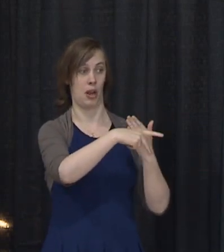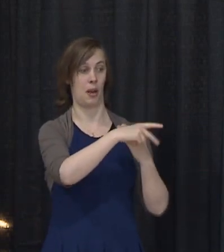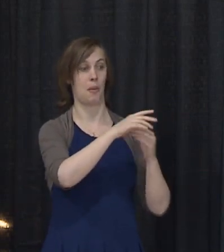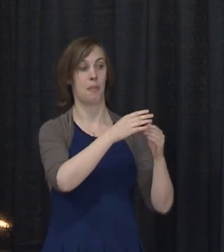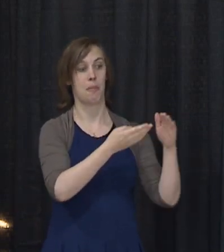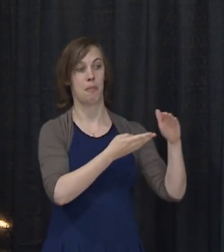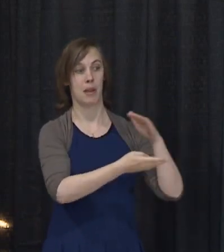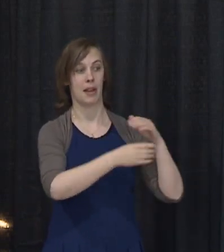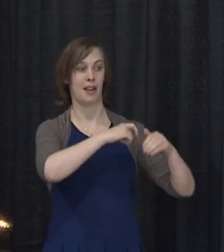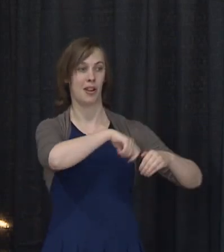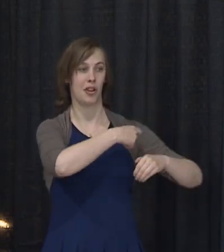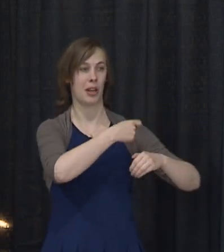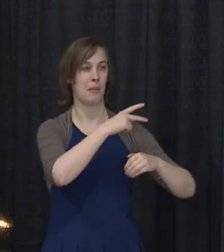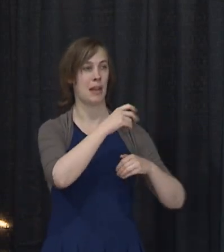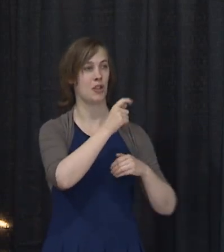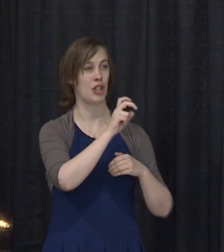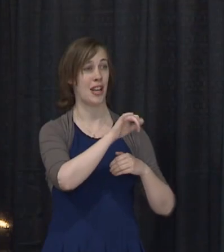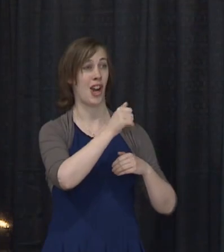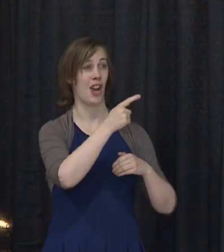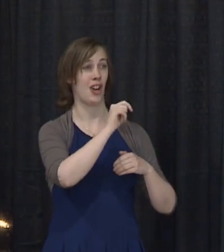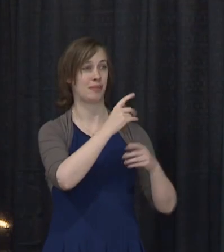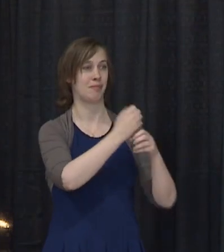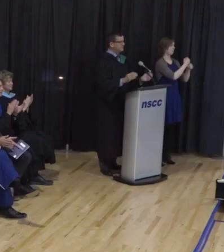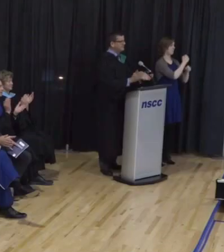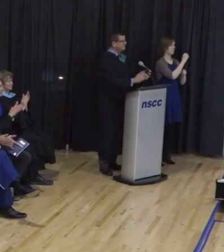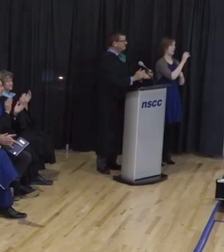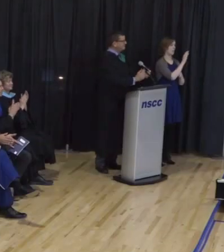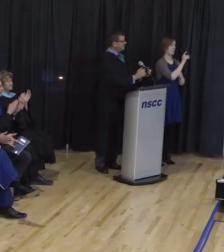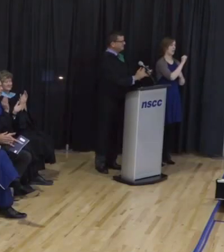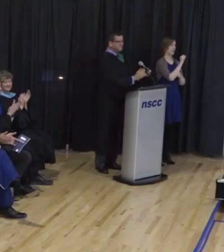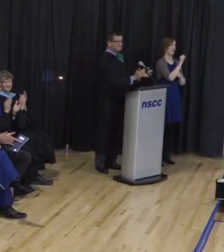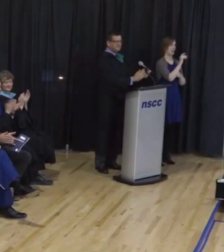Art program, is Brittany Curran.